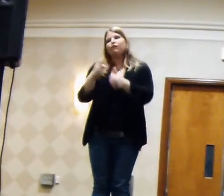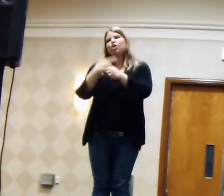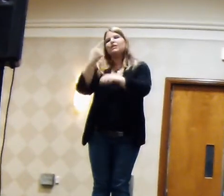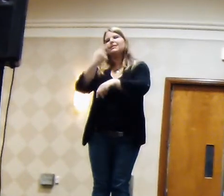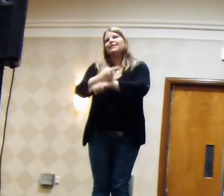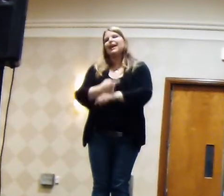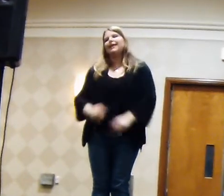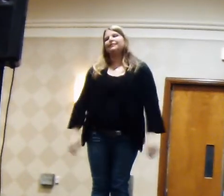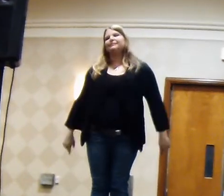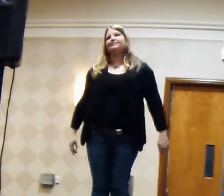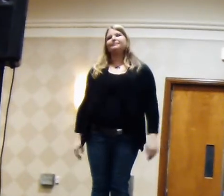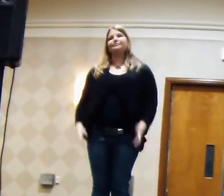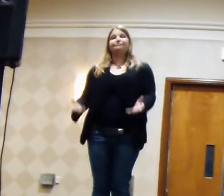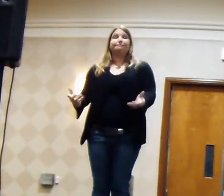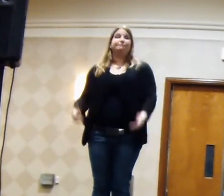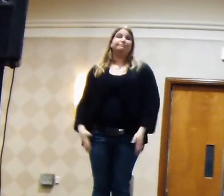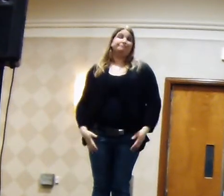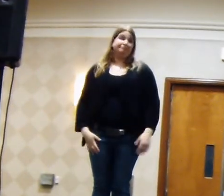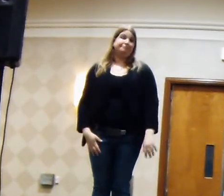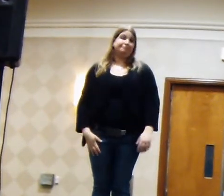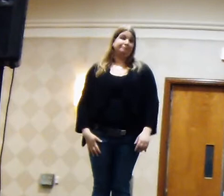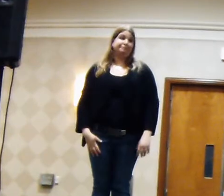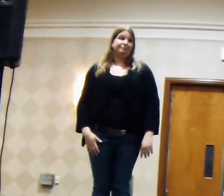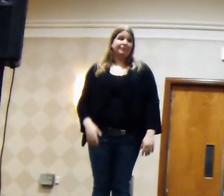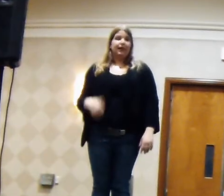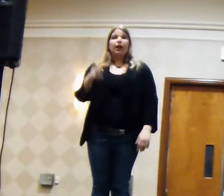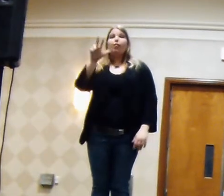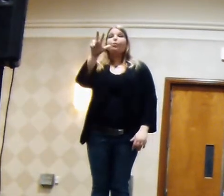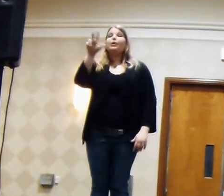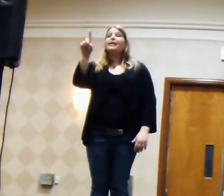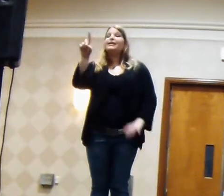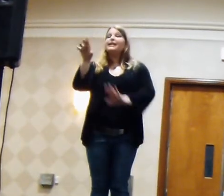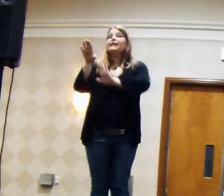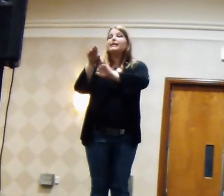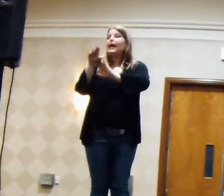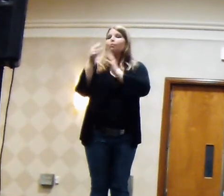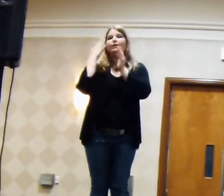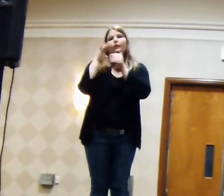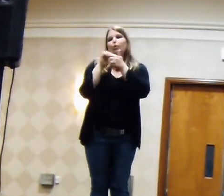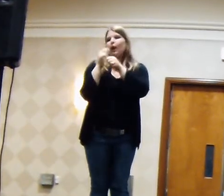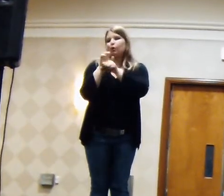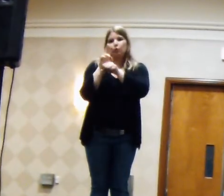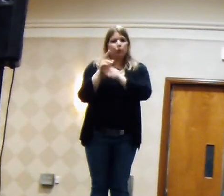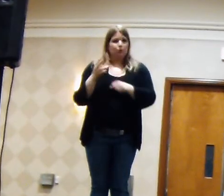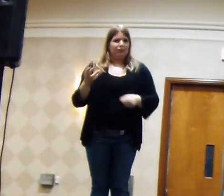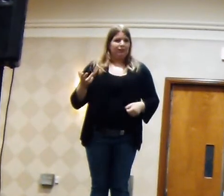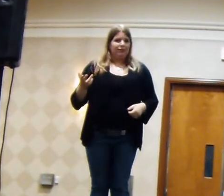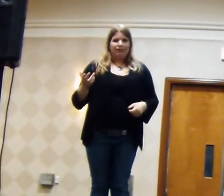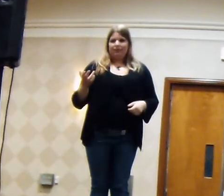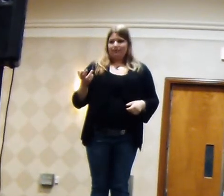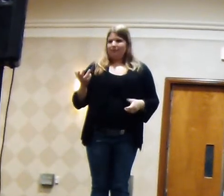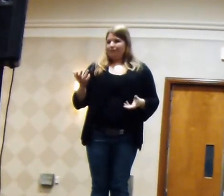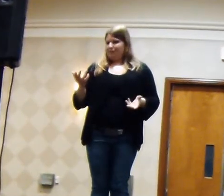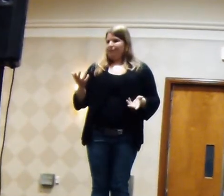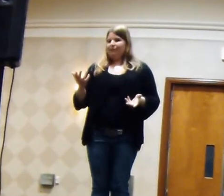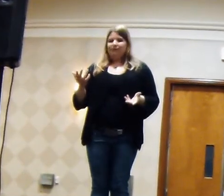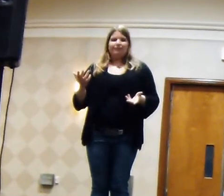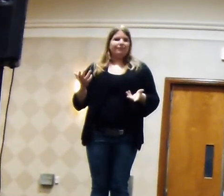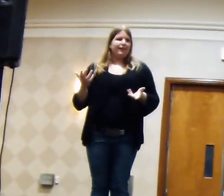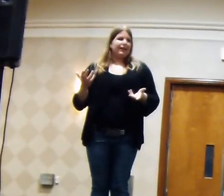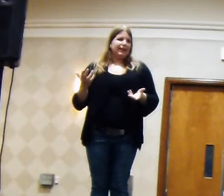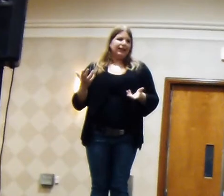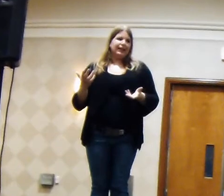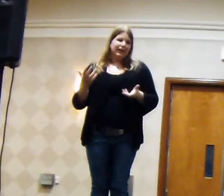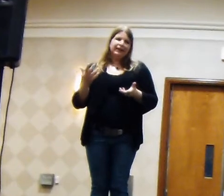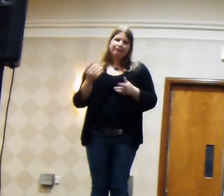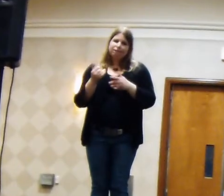day. And they also had this big 3D camera that they didn't know how to use. And so luckily it took a couple